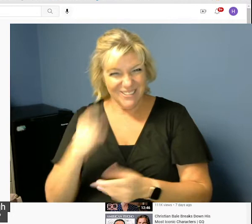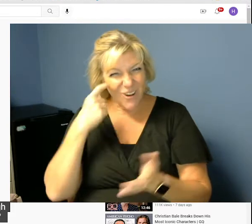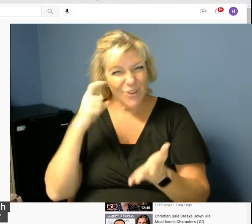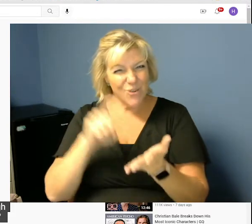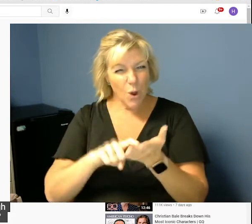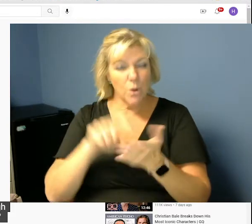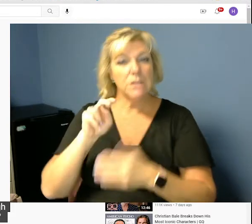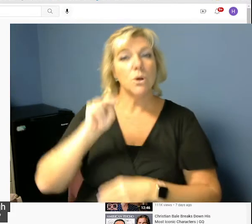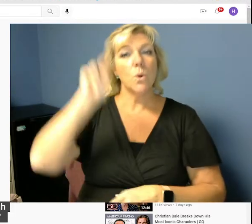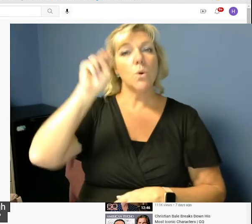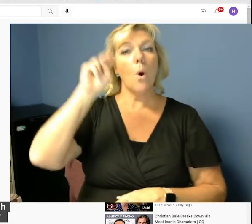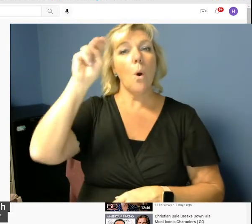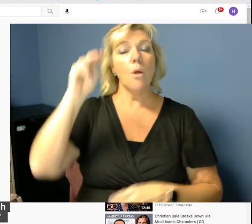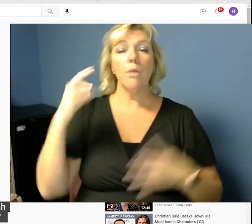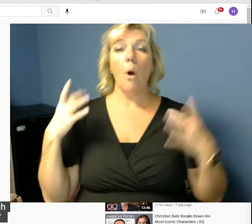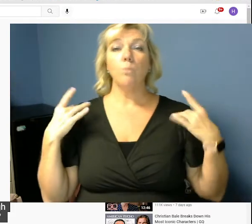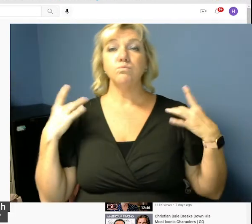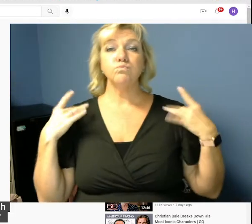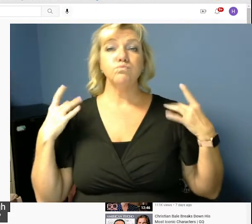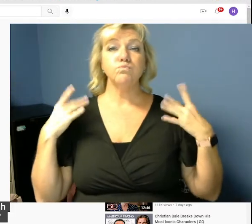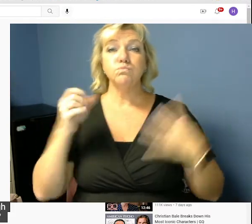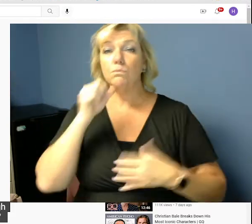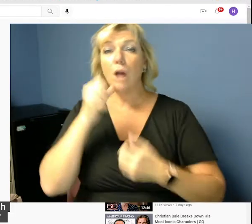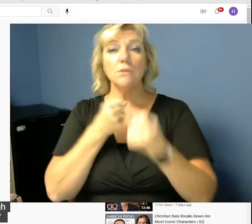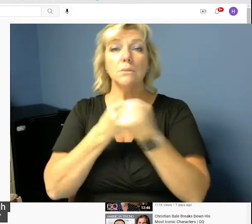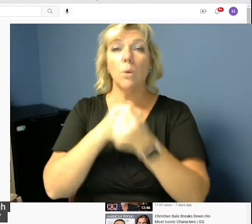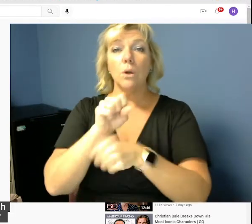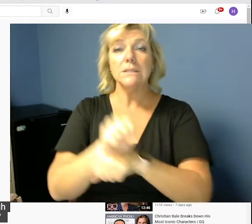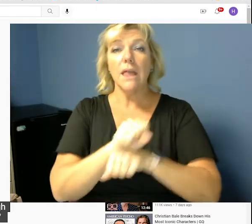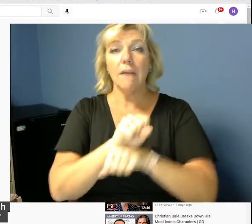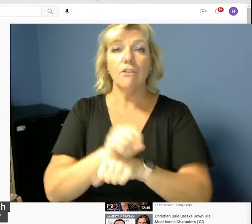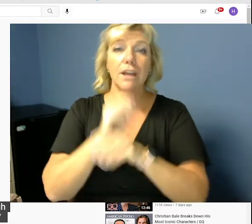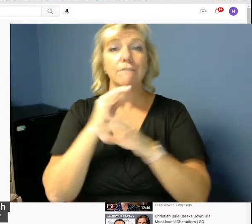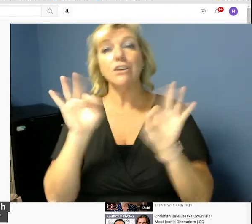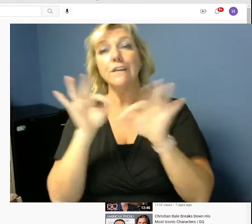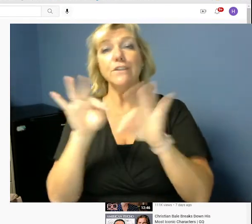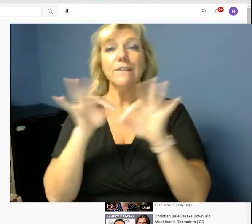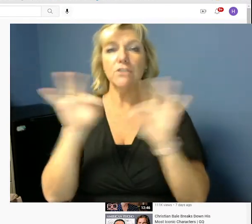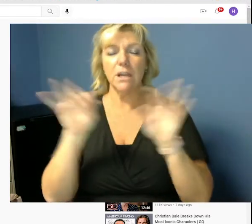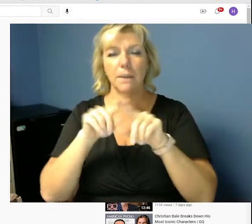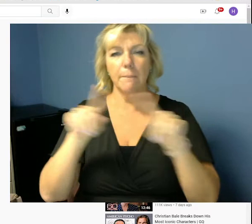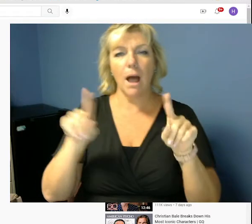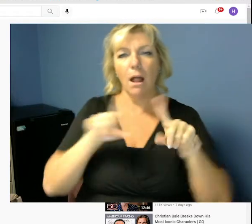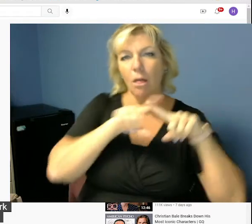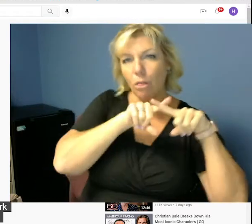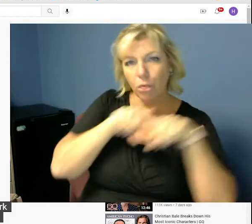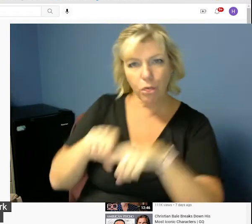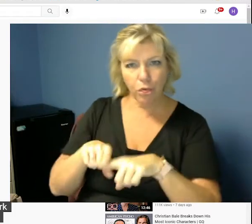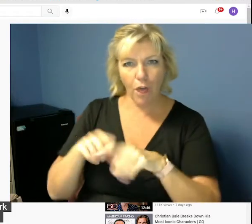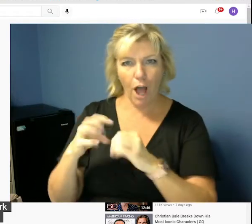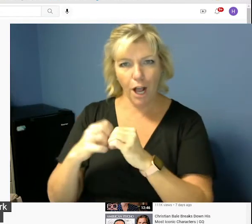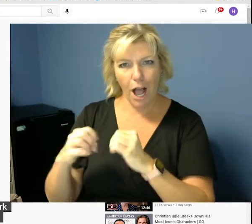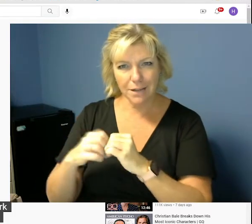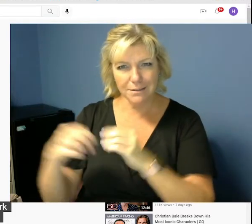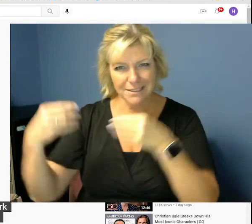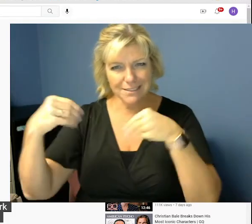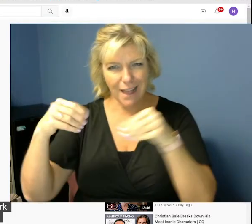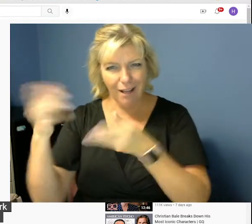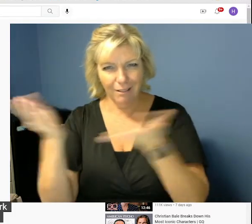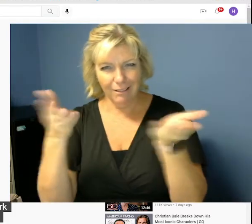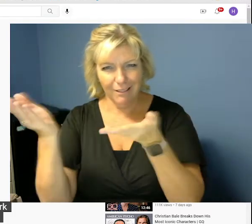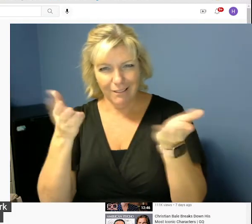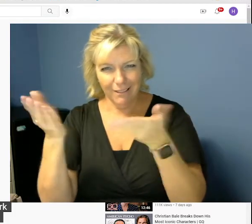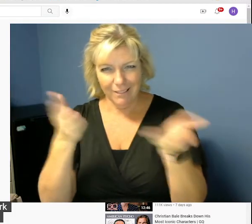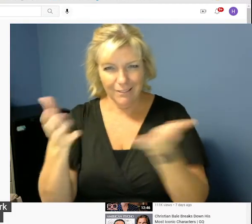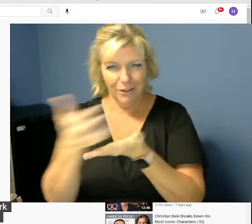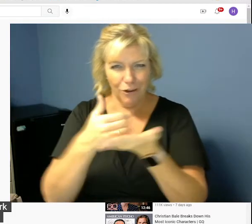ways in which the North is complicit in slavery, even though they like to think of themselves as free. And then we'll talk about the people that work